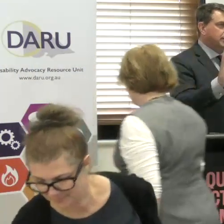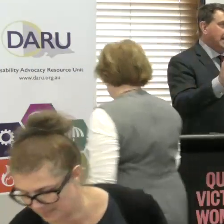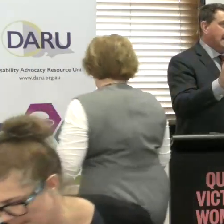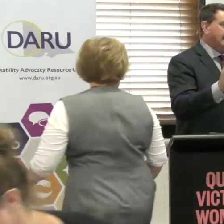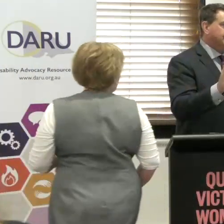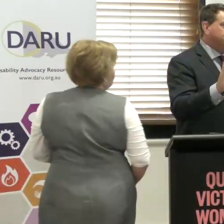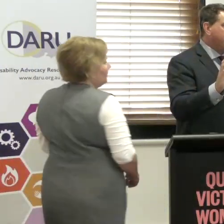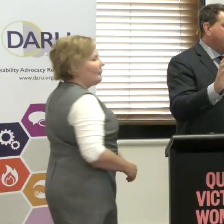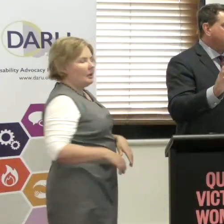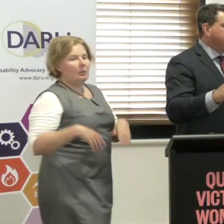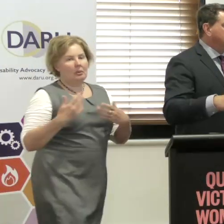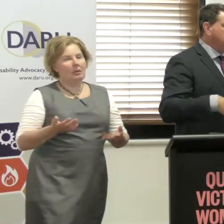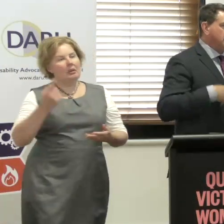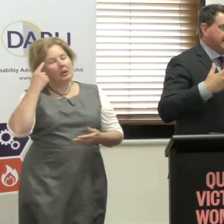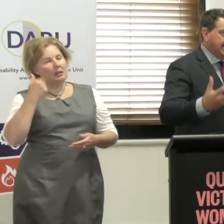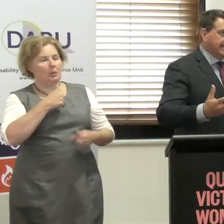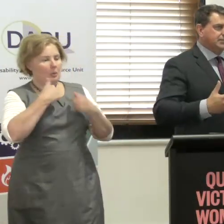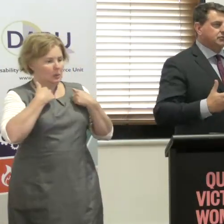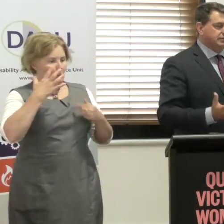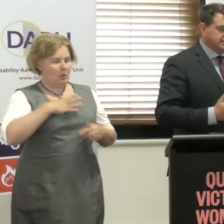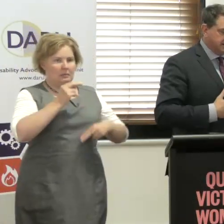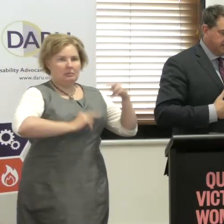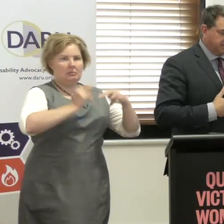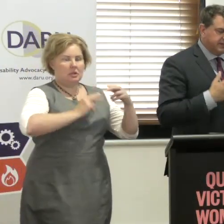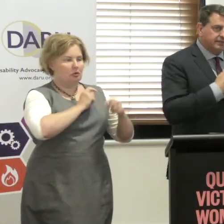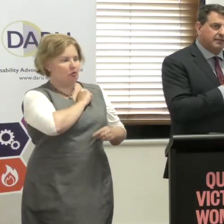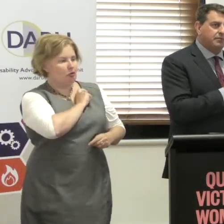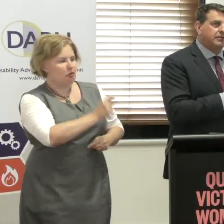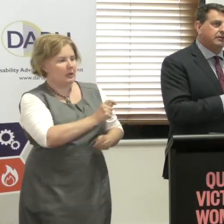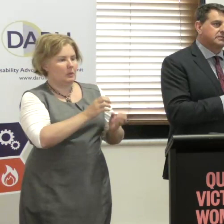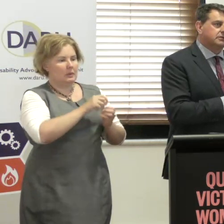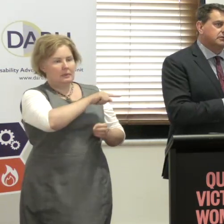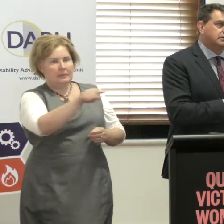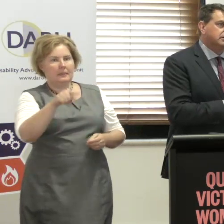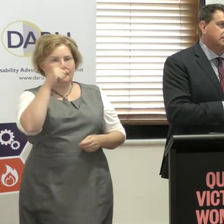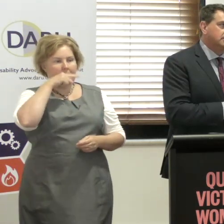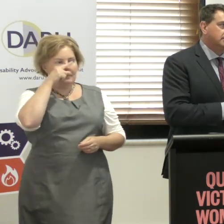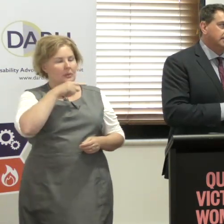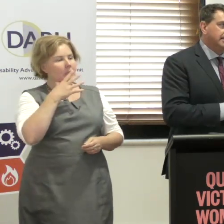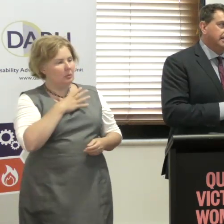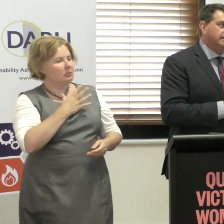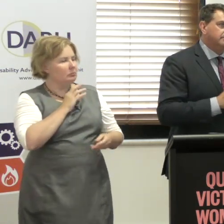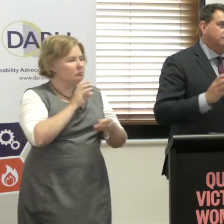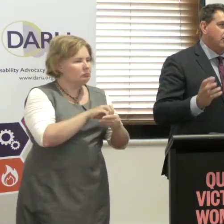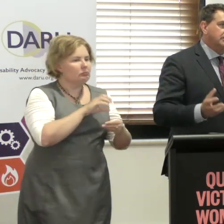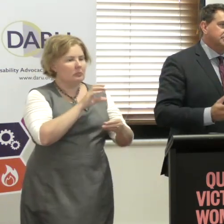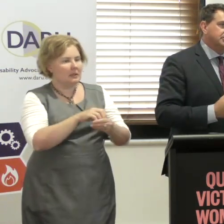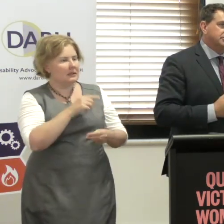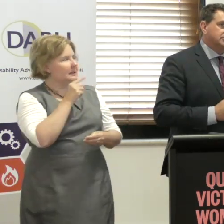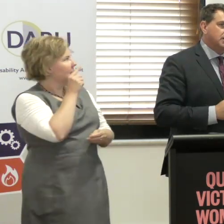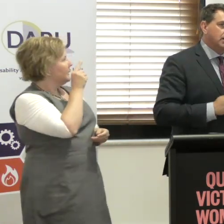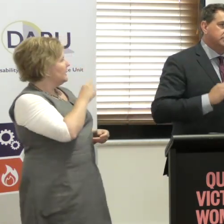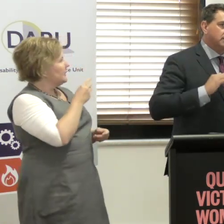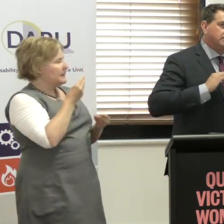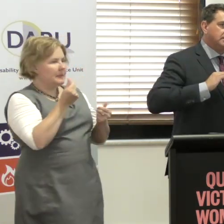do, we want to engage and all this kind of thing. But this is something that I saw in my research